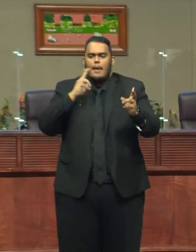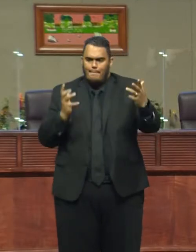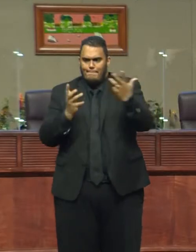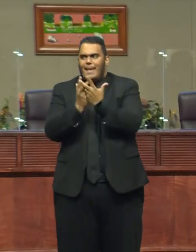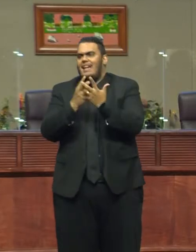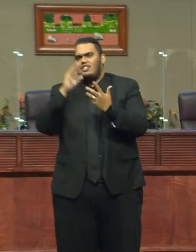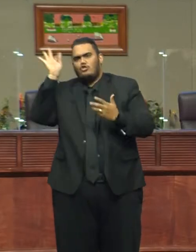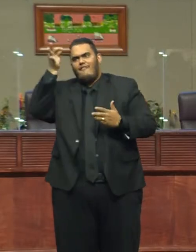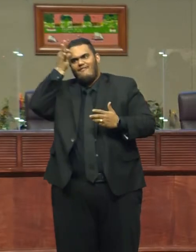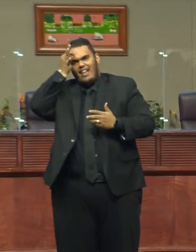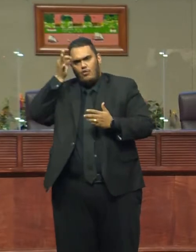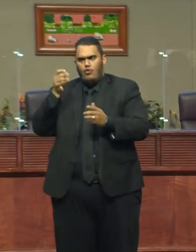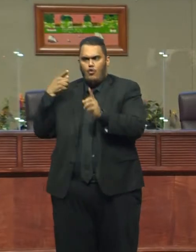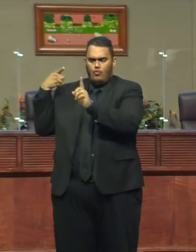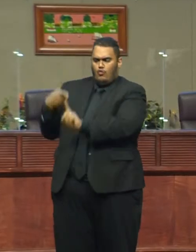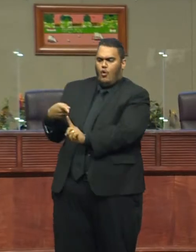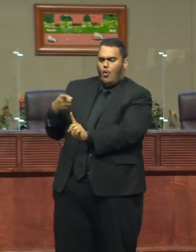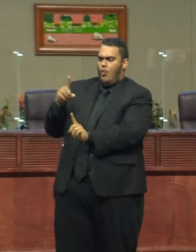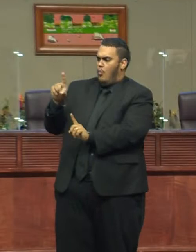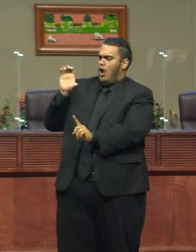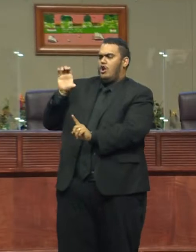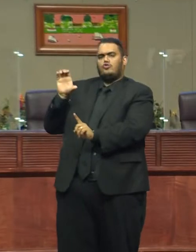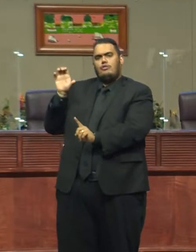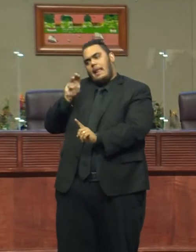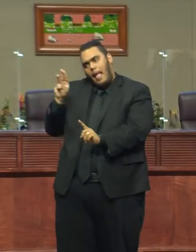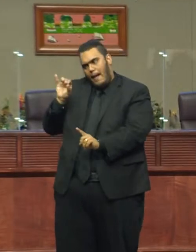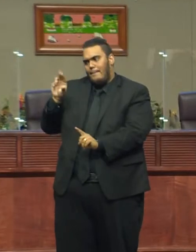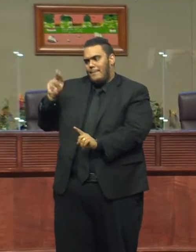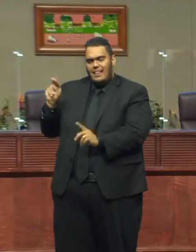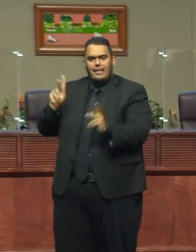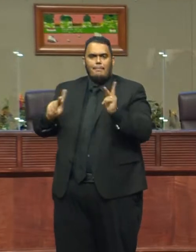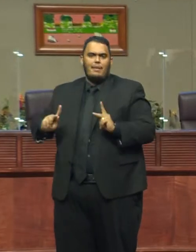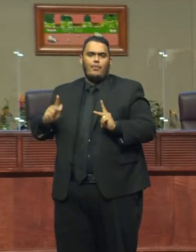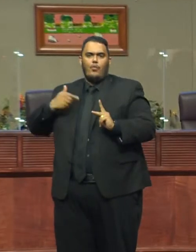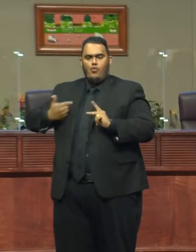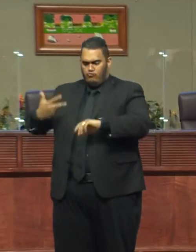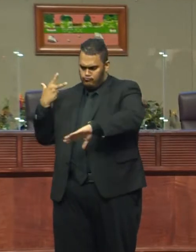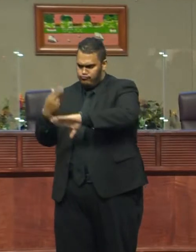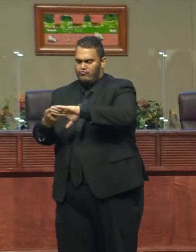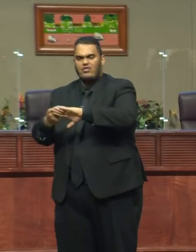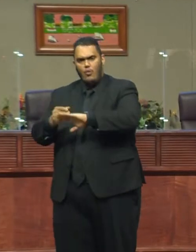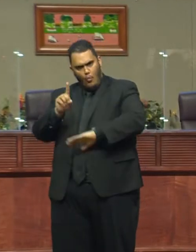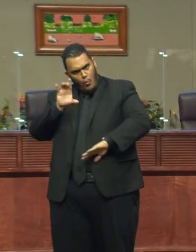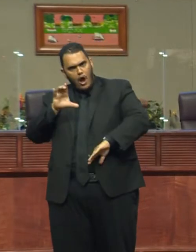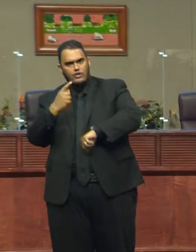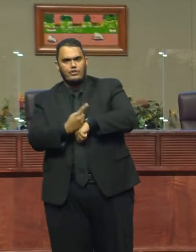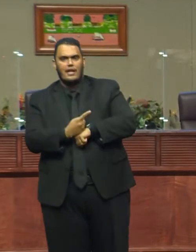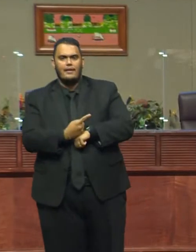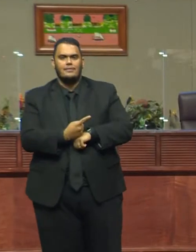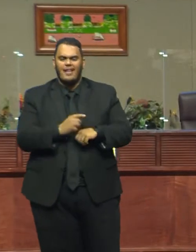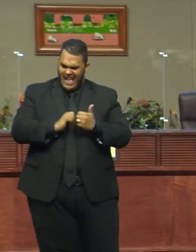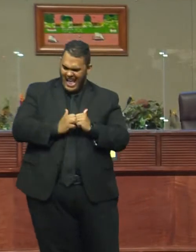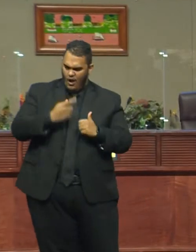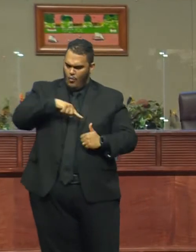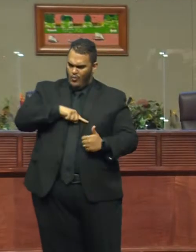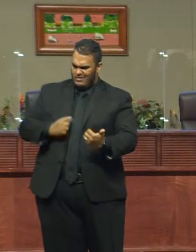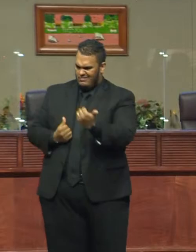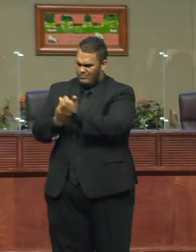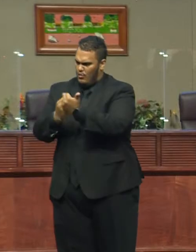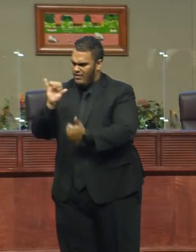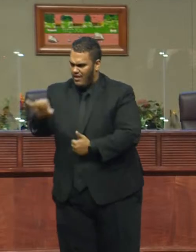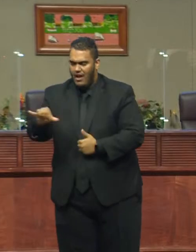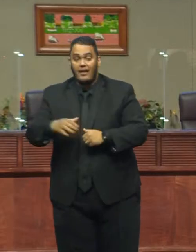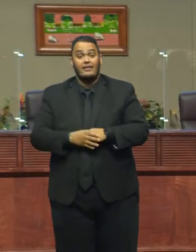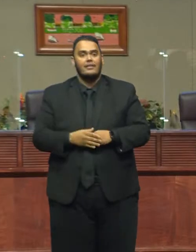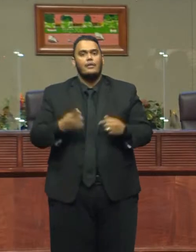Um, uh, Here locally, we're prepared. We have all of the supplies on hand, from